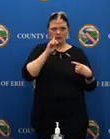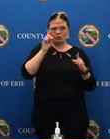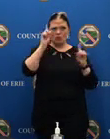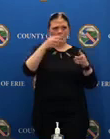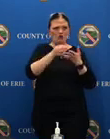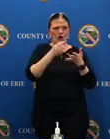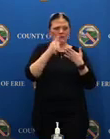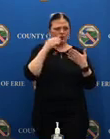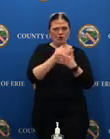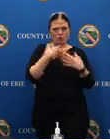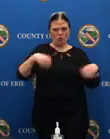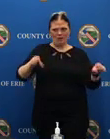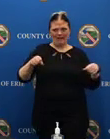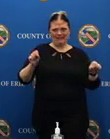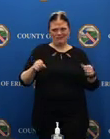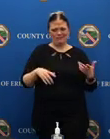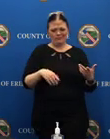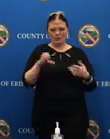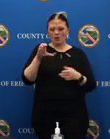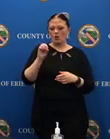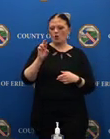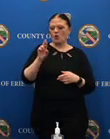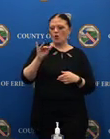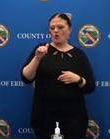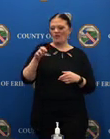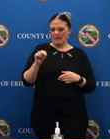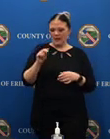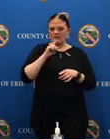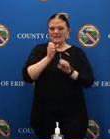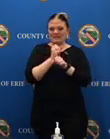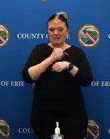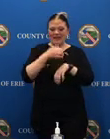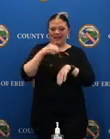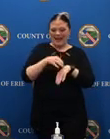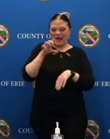point. Corian being made at the DuPont